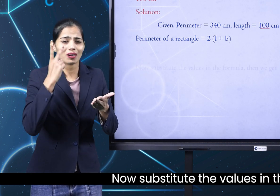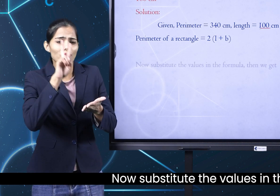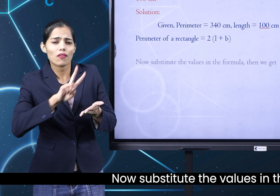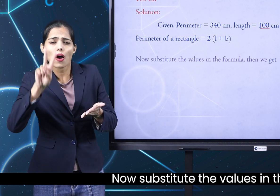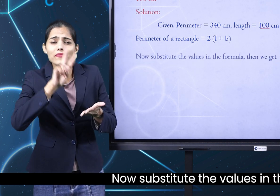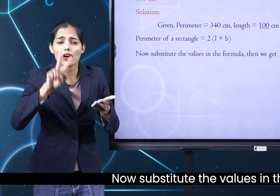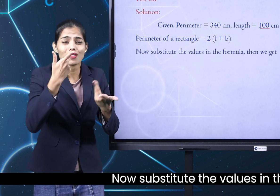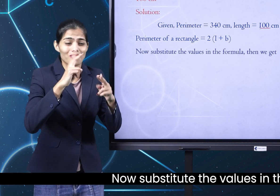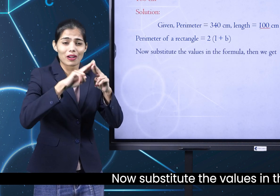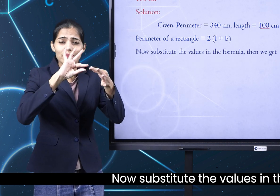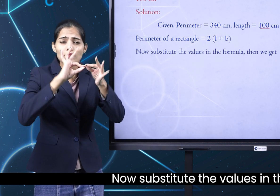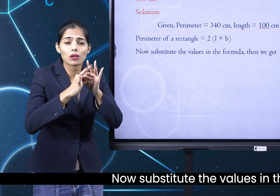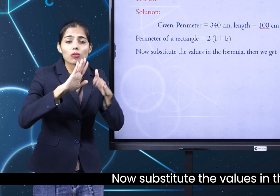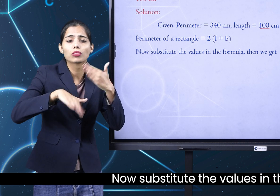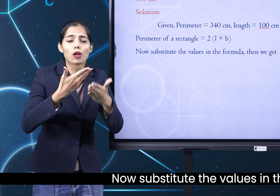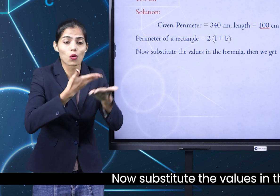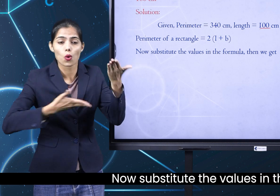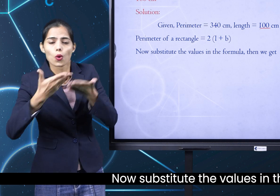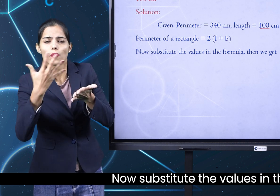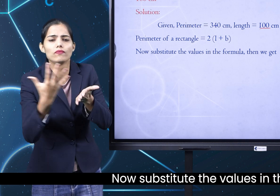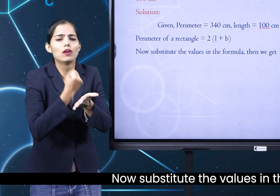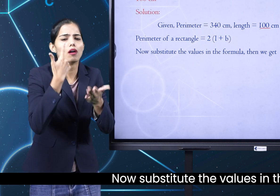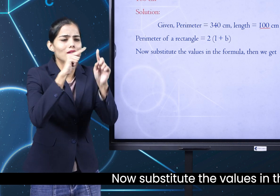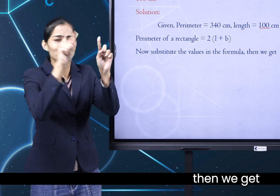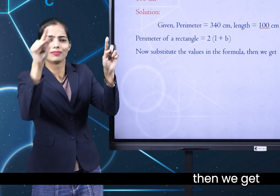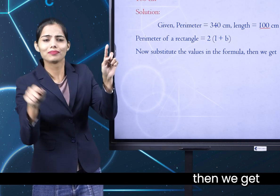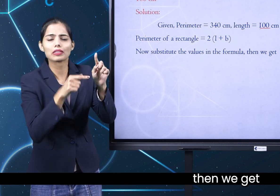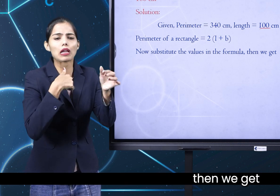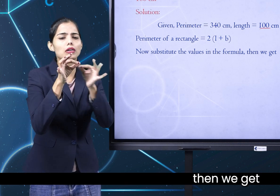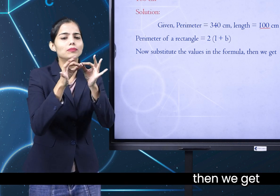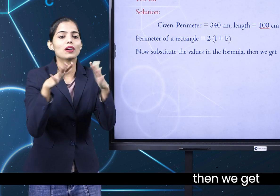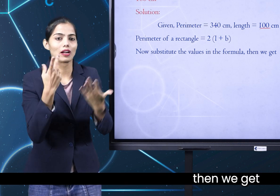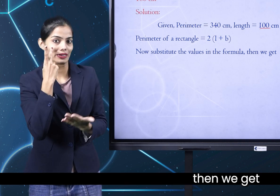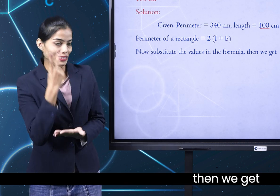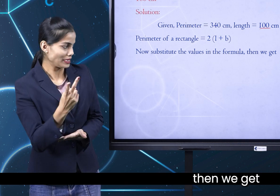Now substitute the values in the formula, then we get